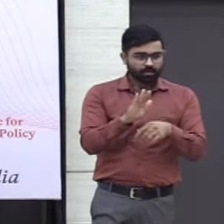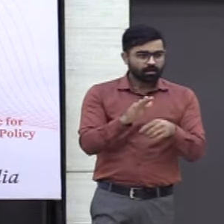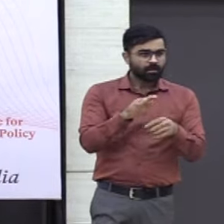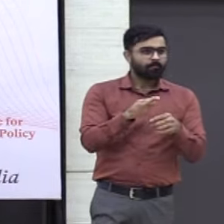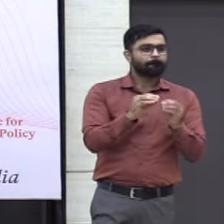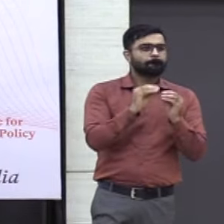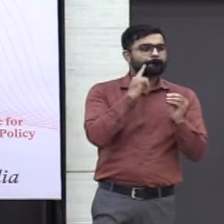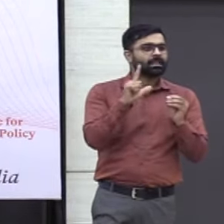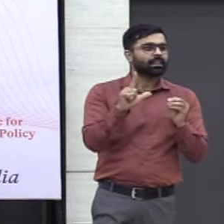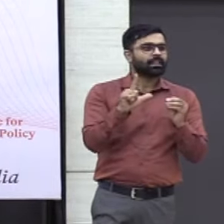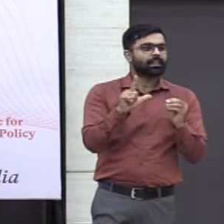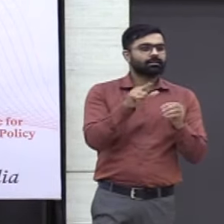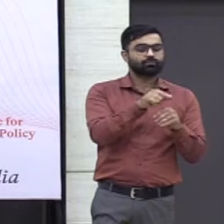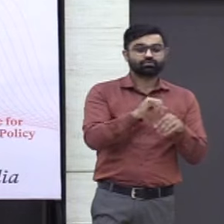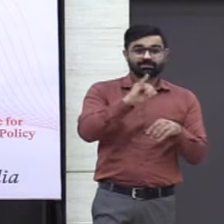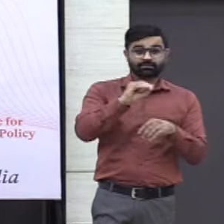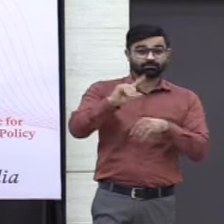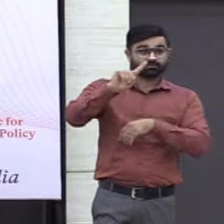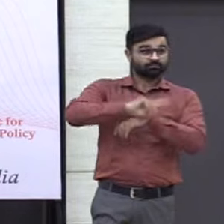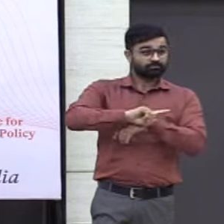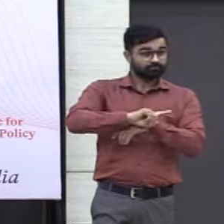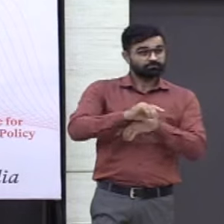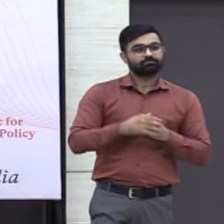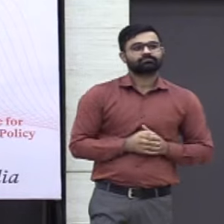bail for 60 days,